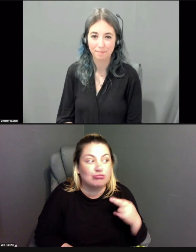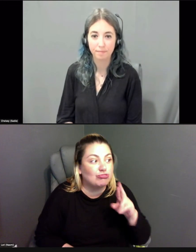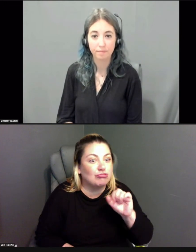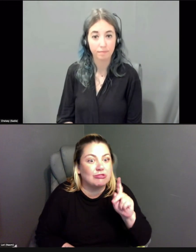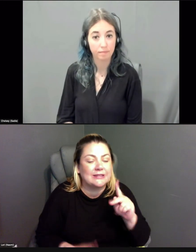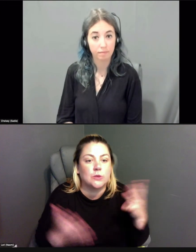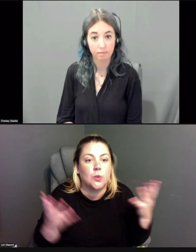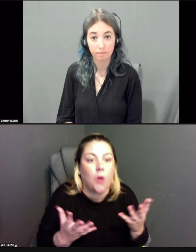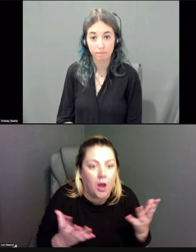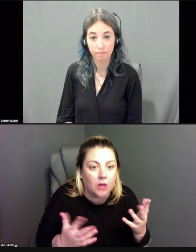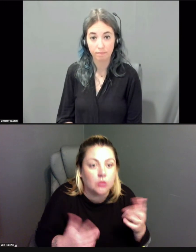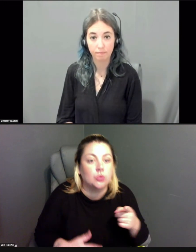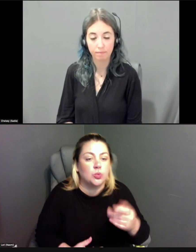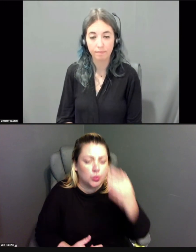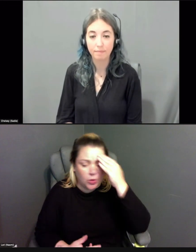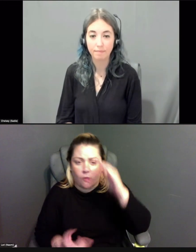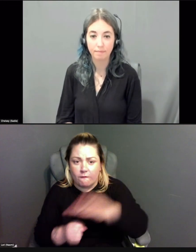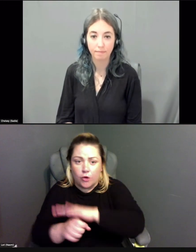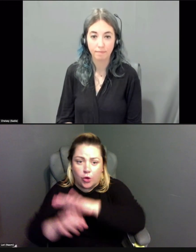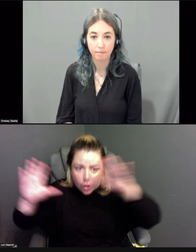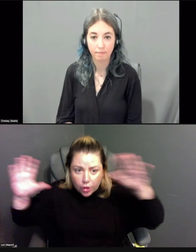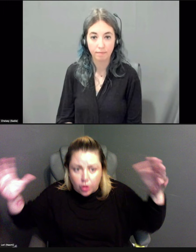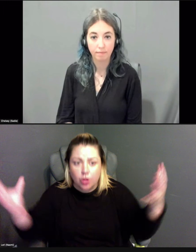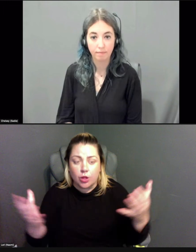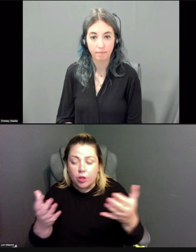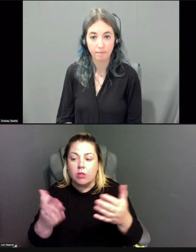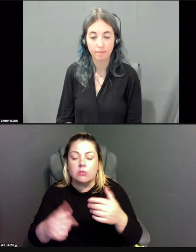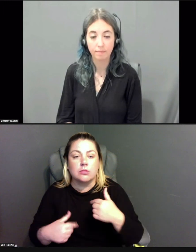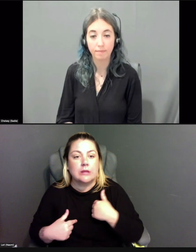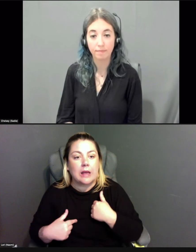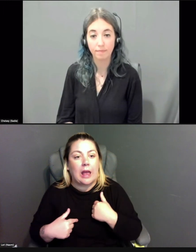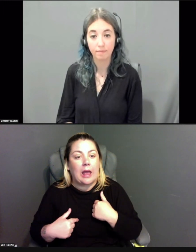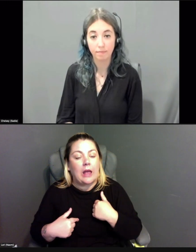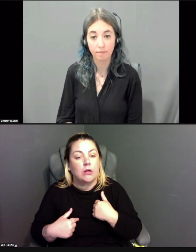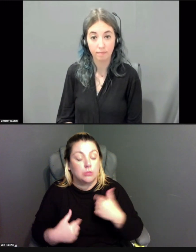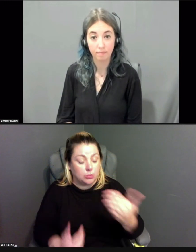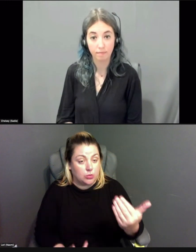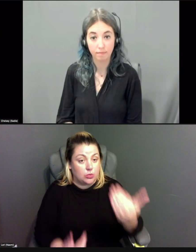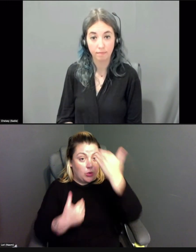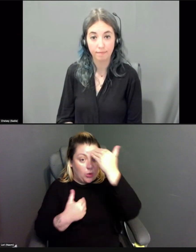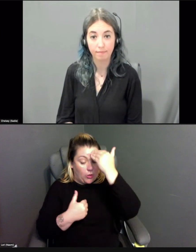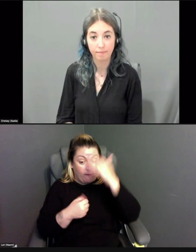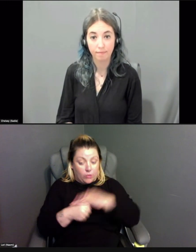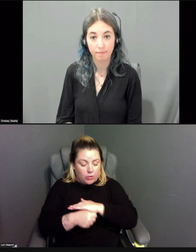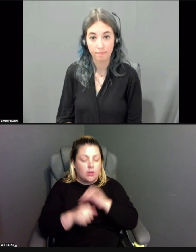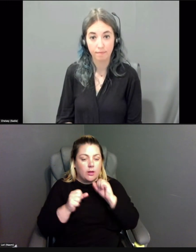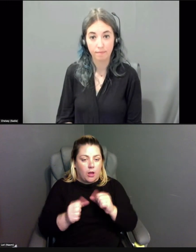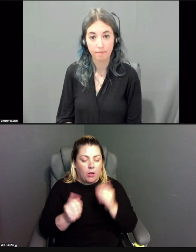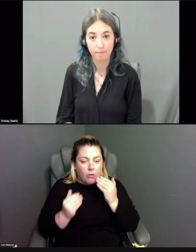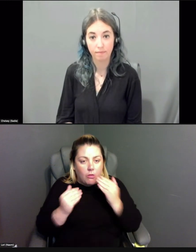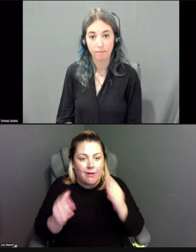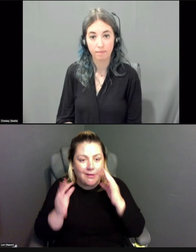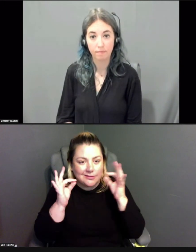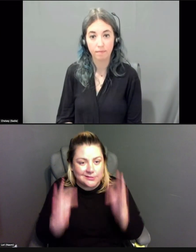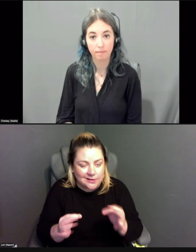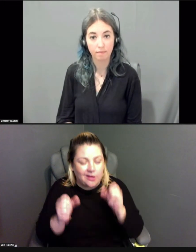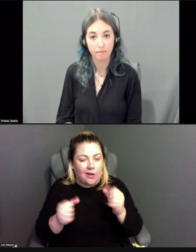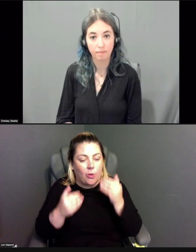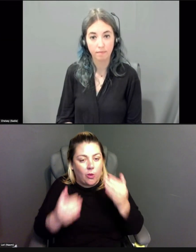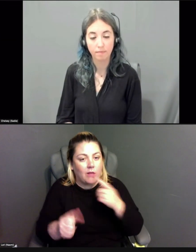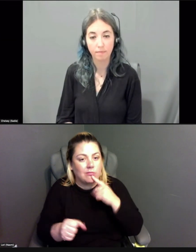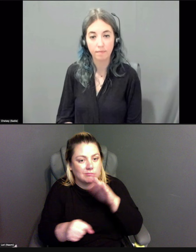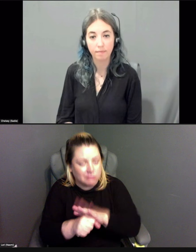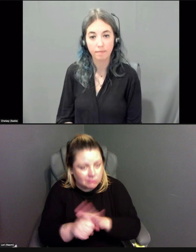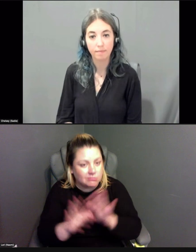truly informed, like to actually give consent. And I just feel like that's a model that we could all benefit from